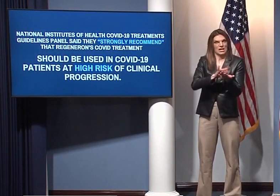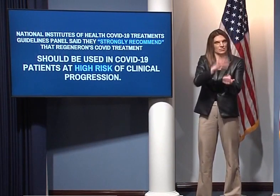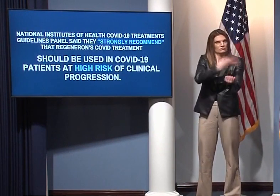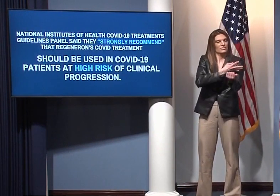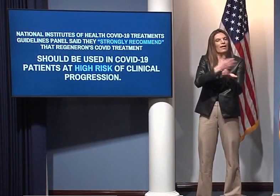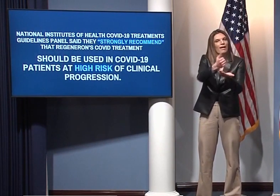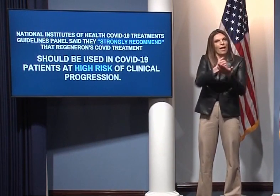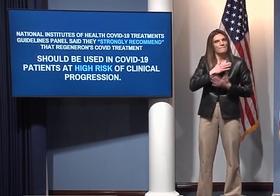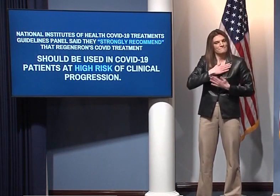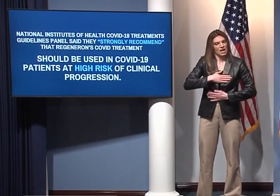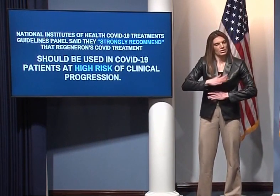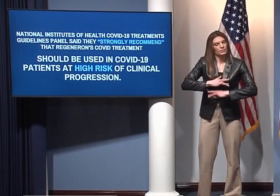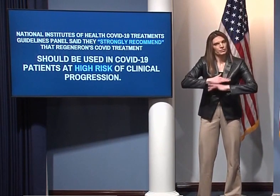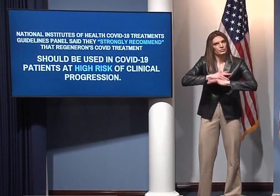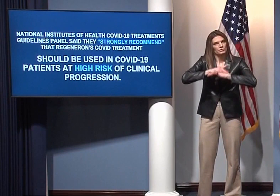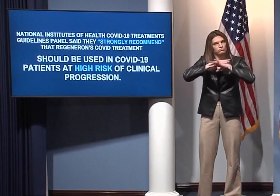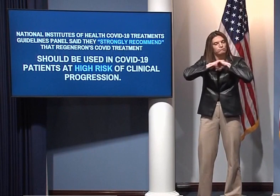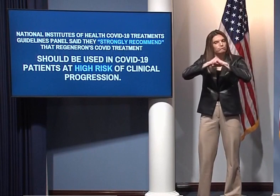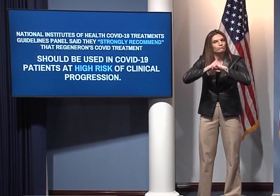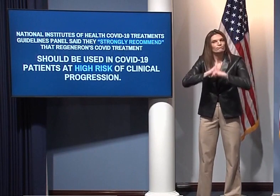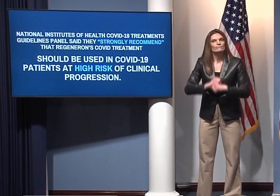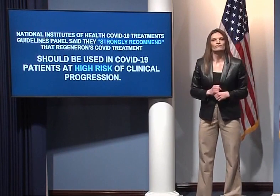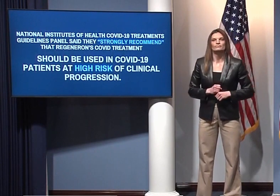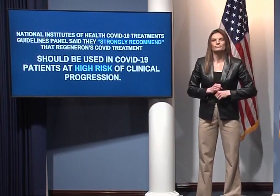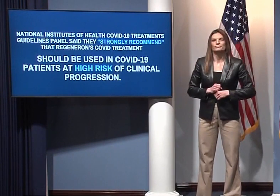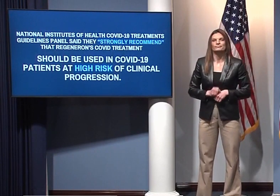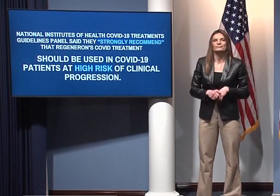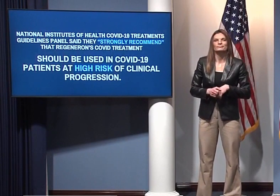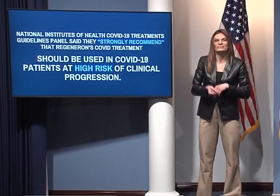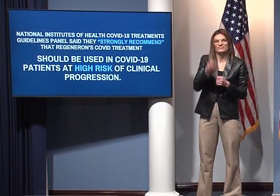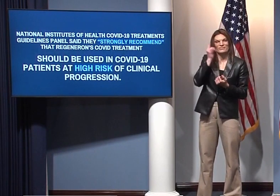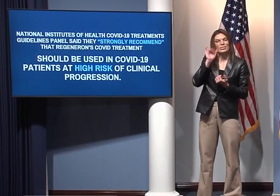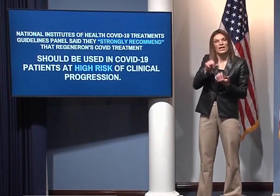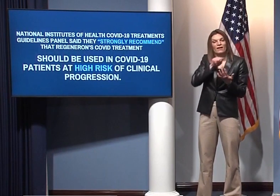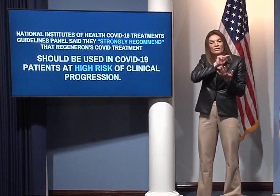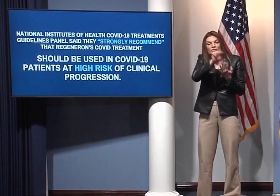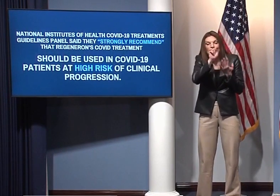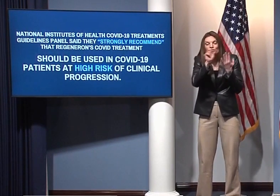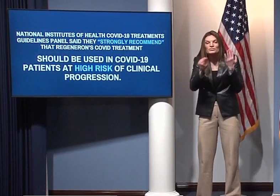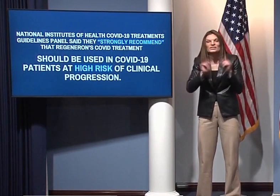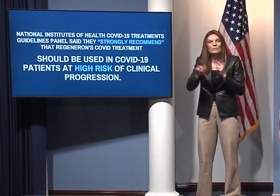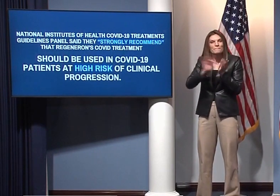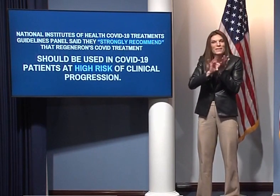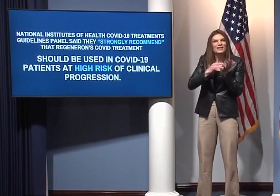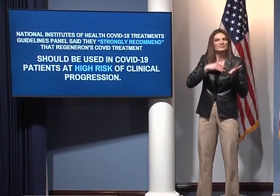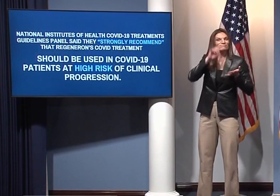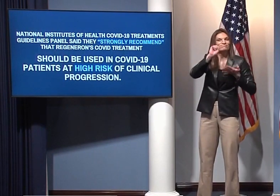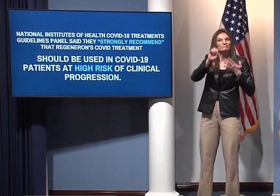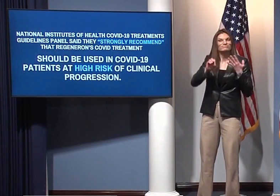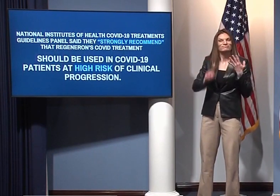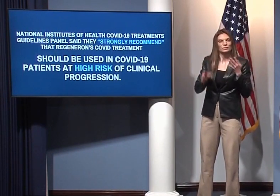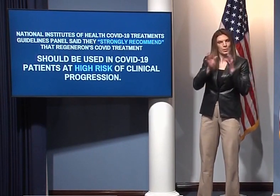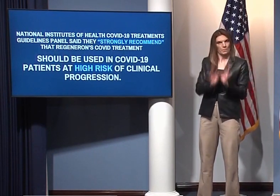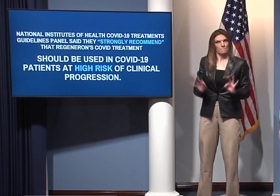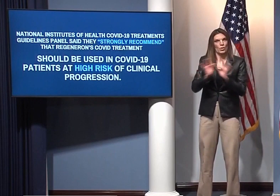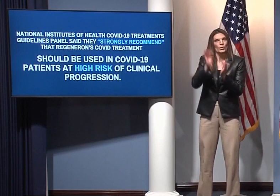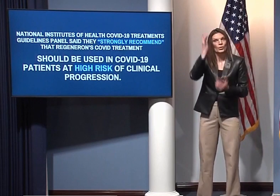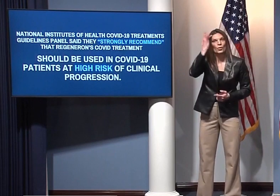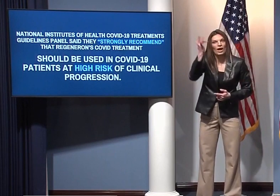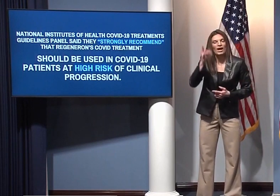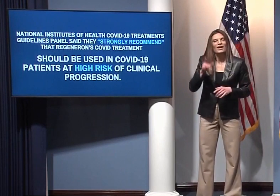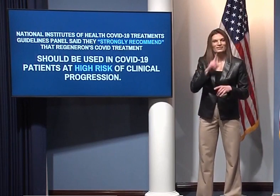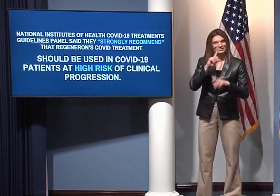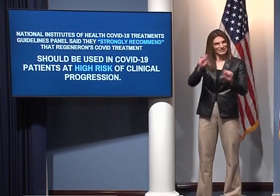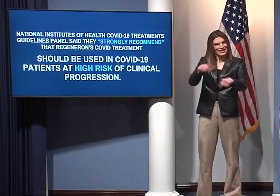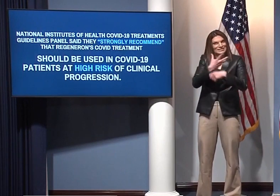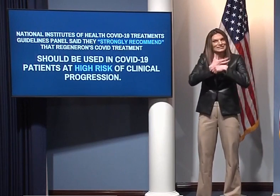effectively treat Michiganders. They are another tool in our toolbox as we work hard to save lives. So